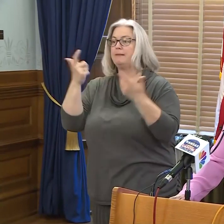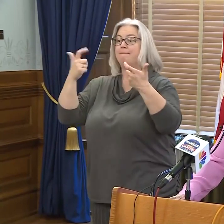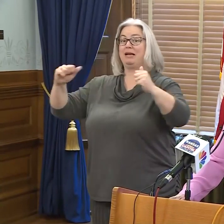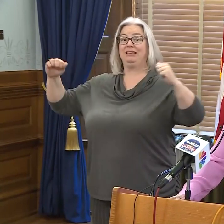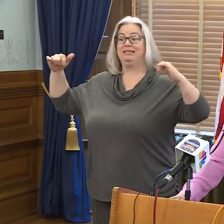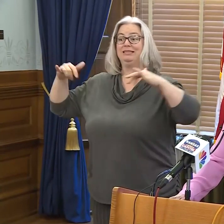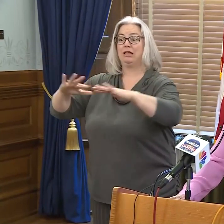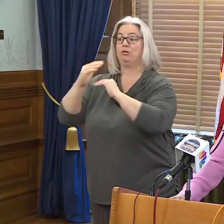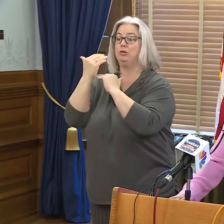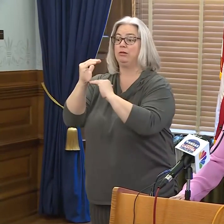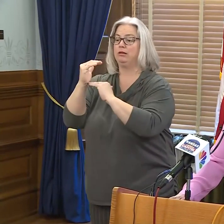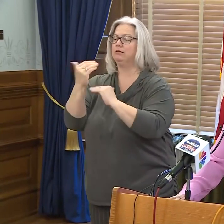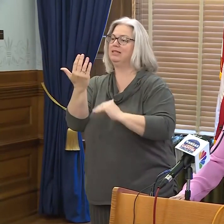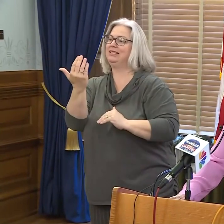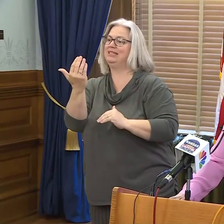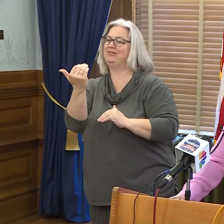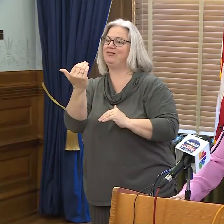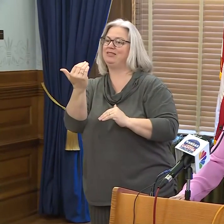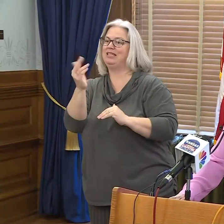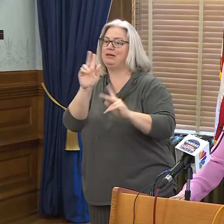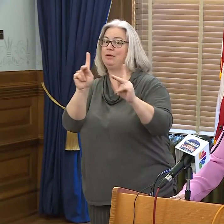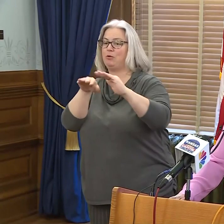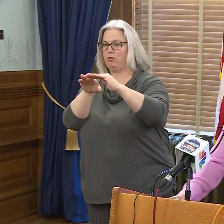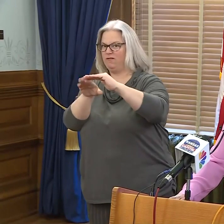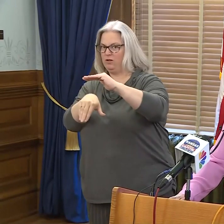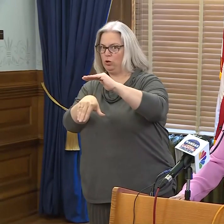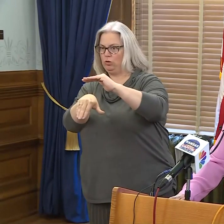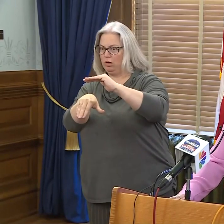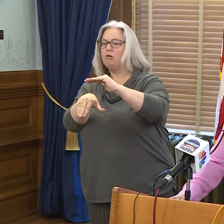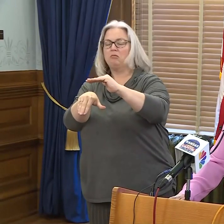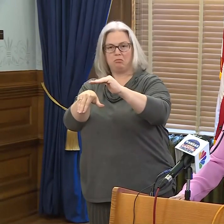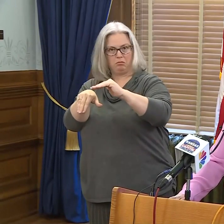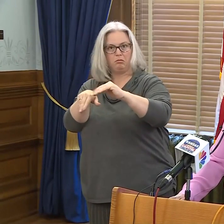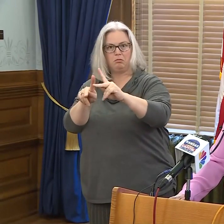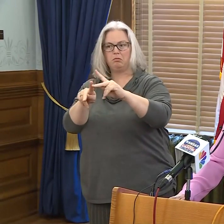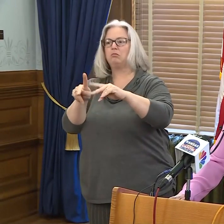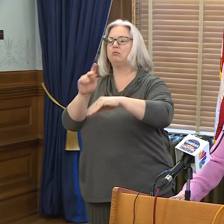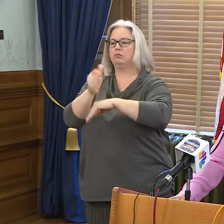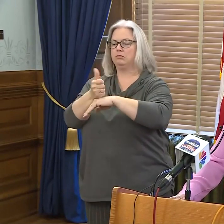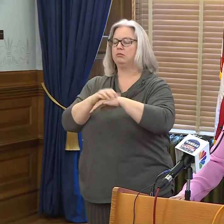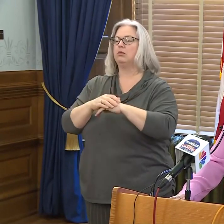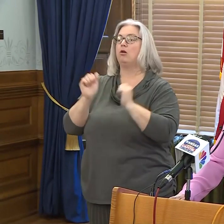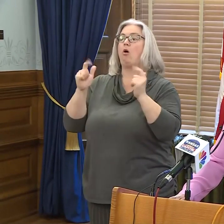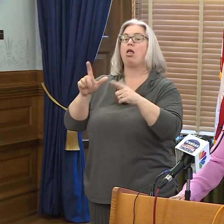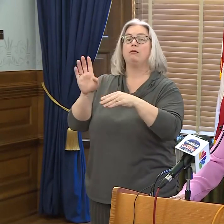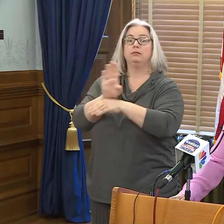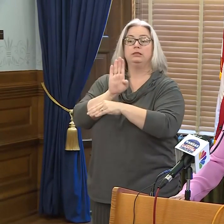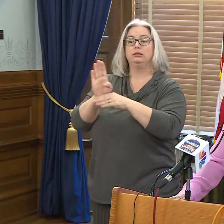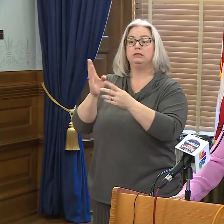gathering restriction of 15 people or fewer will be in place. All businesses